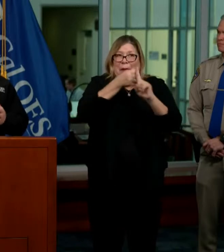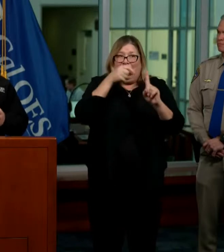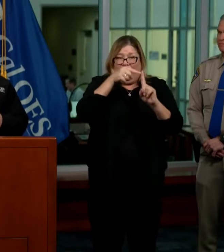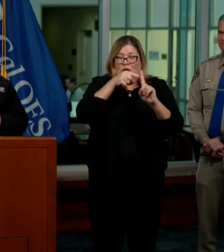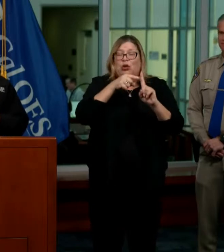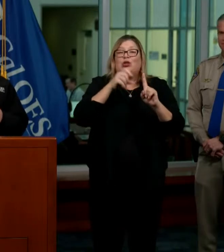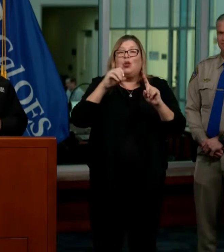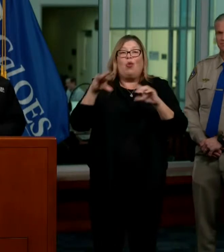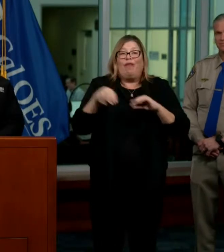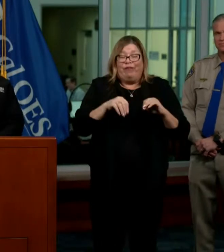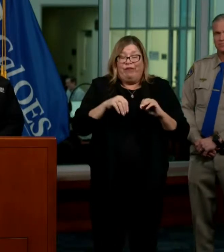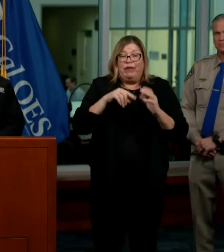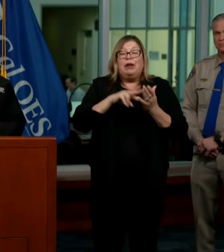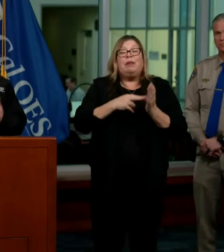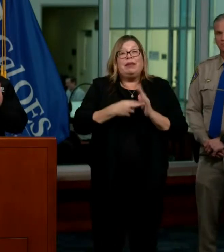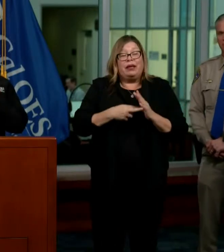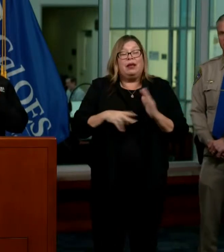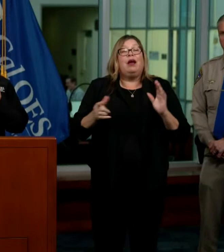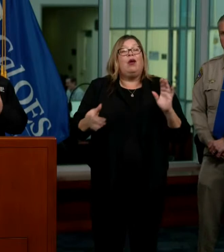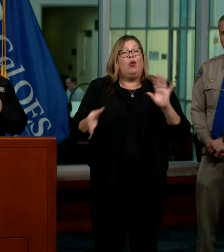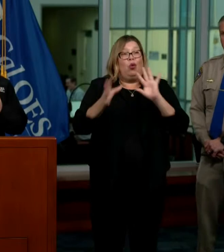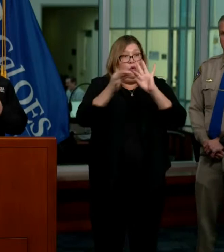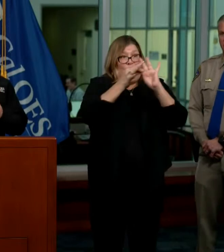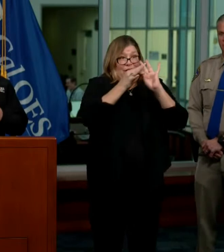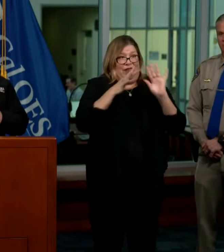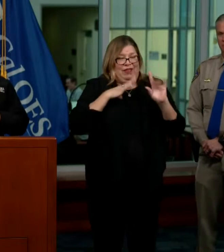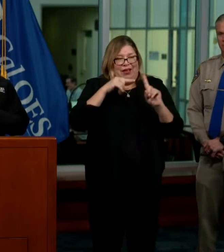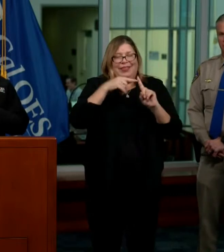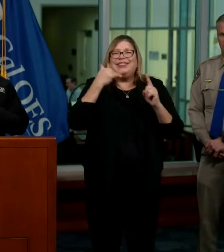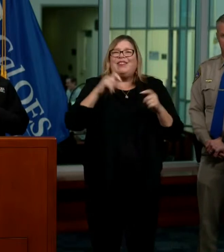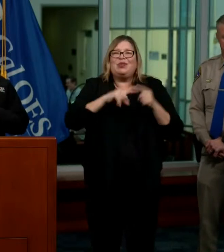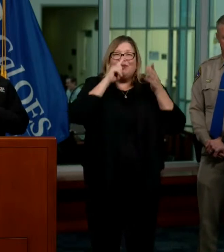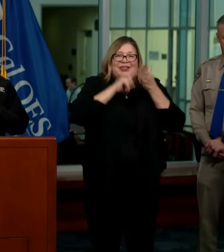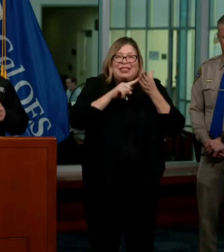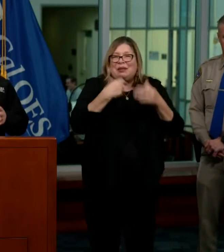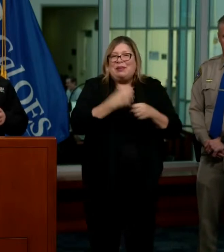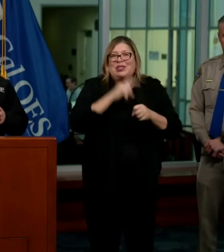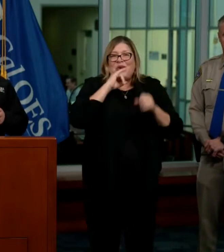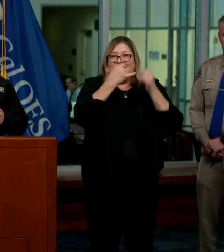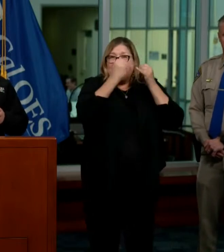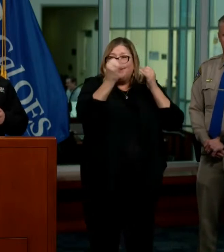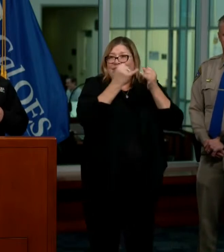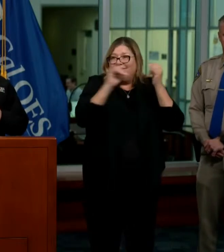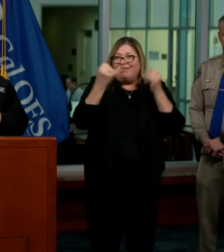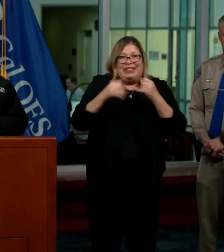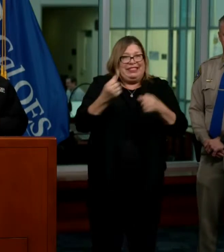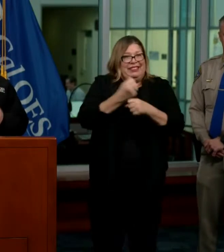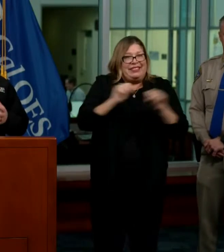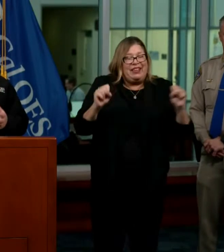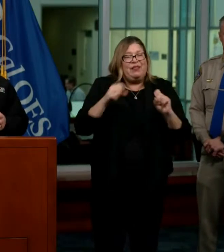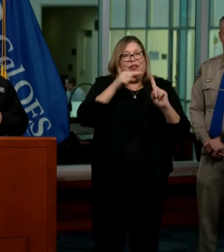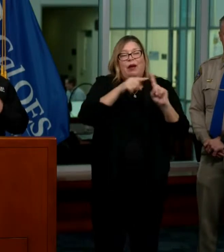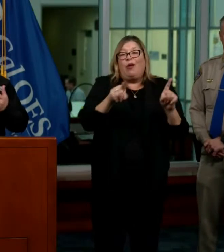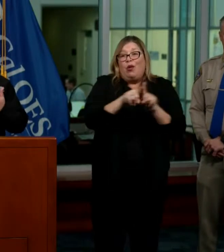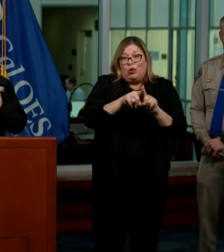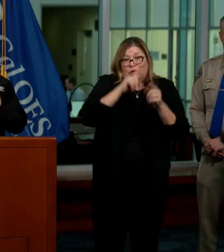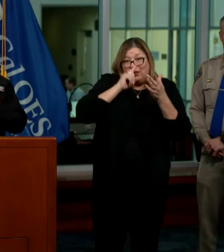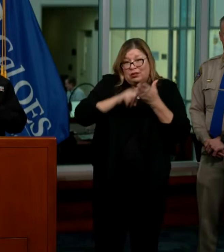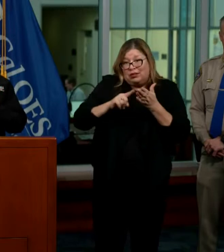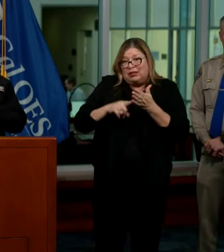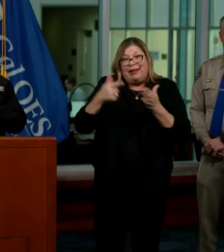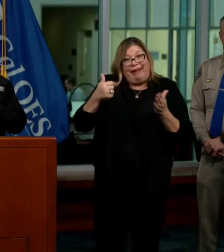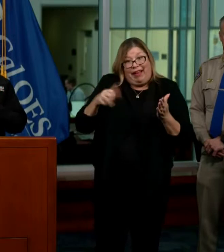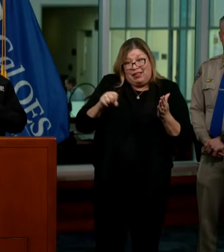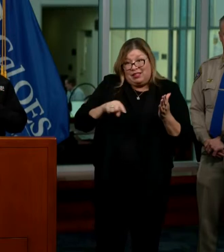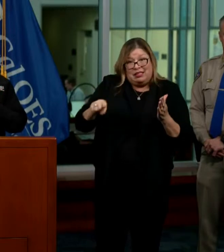back up again, they also have to make sure that the line is safe, that there's no impact in gas, and in that